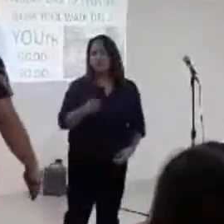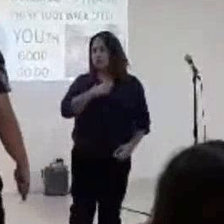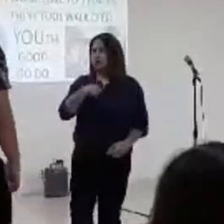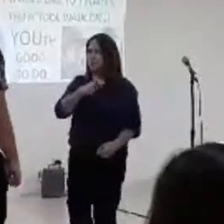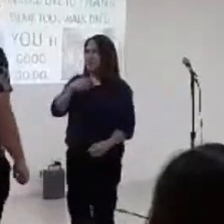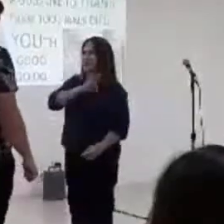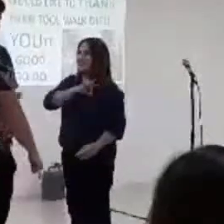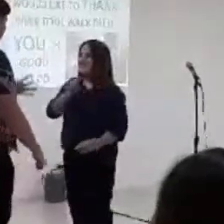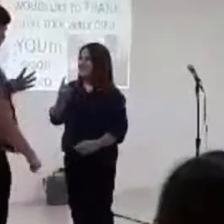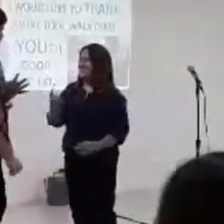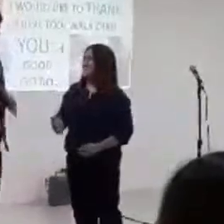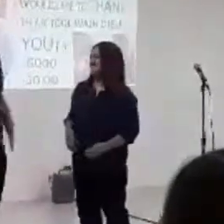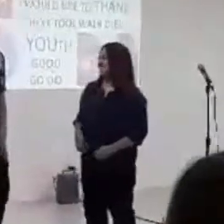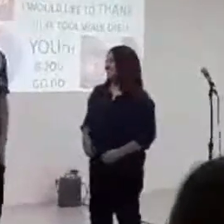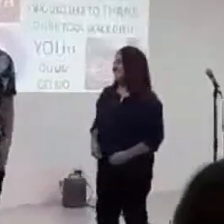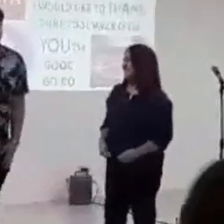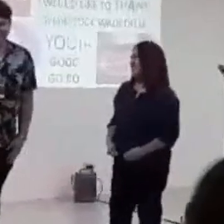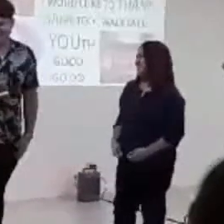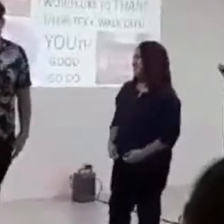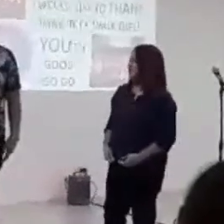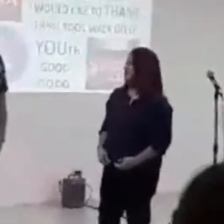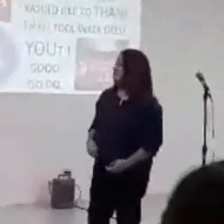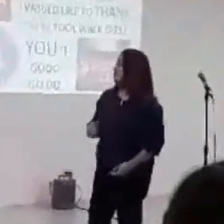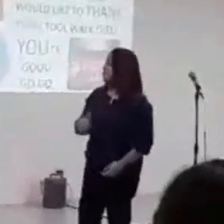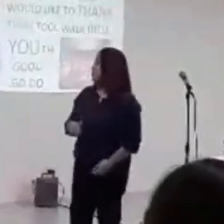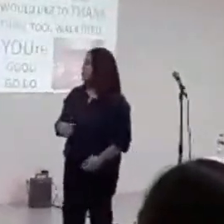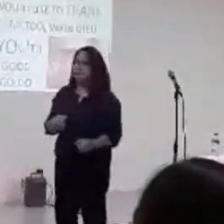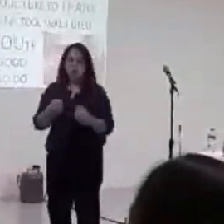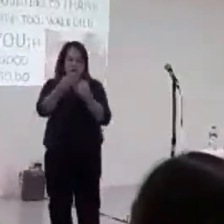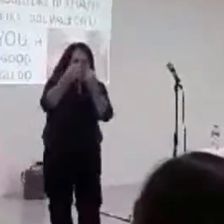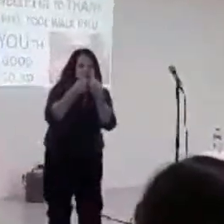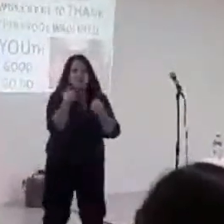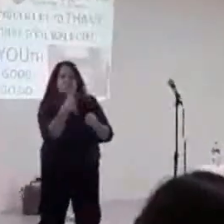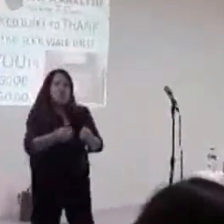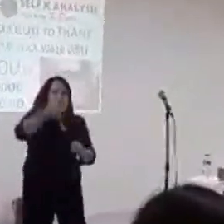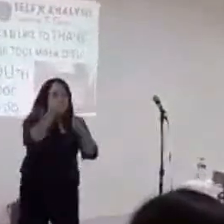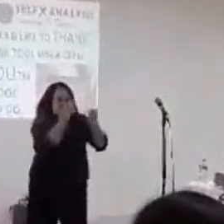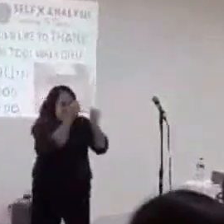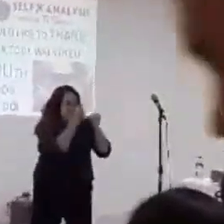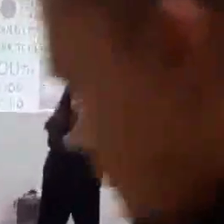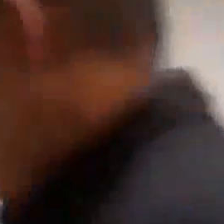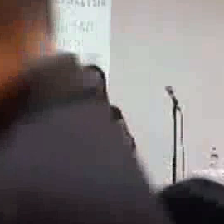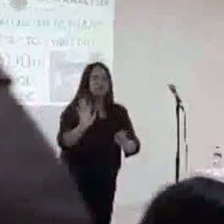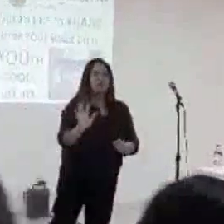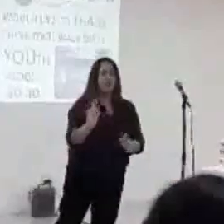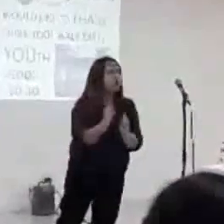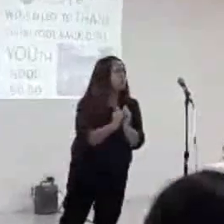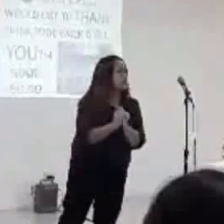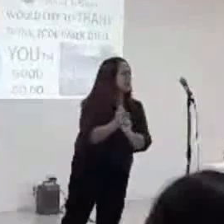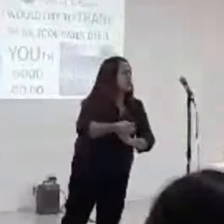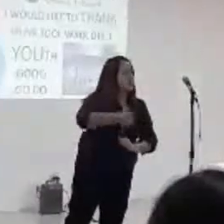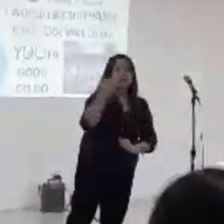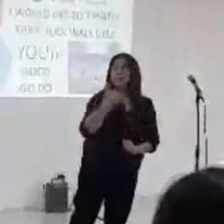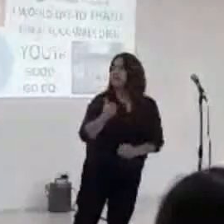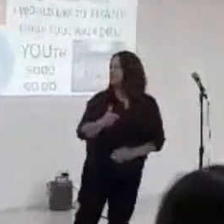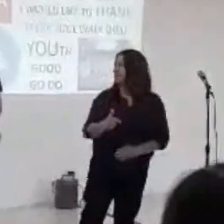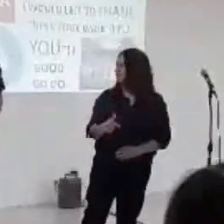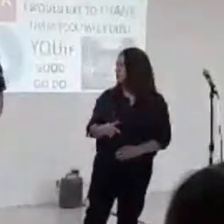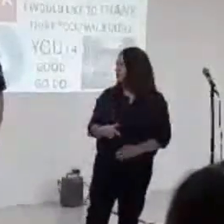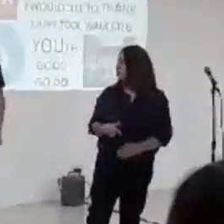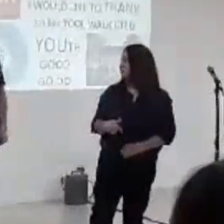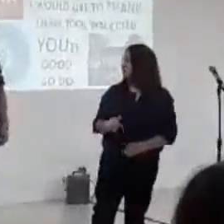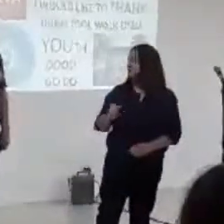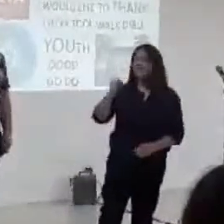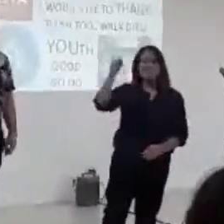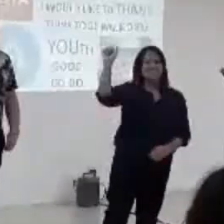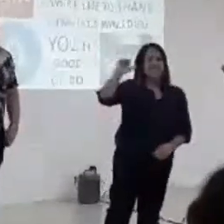huh? Win is not like fighting, you know, win. What is win? Is